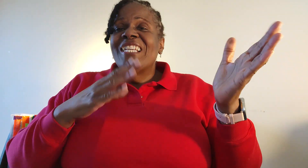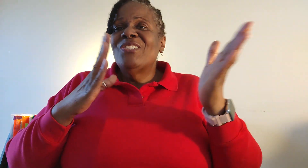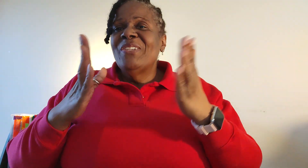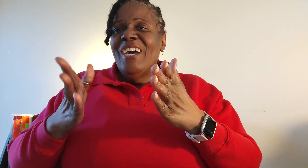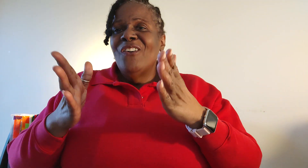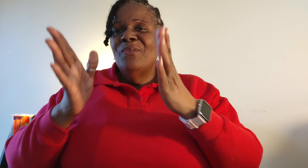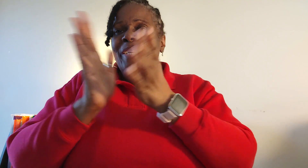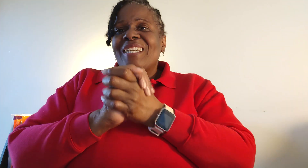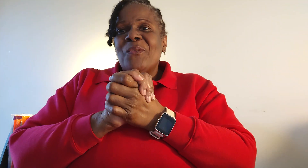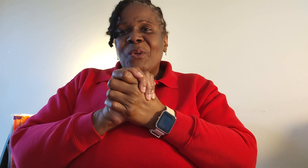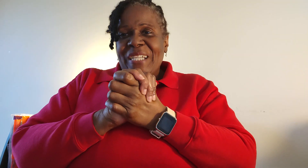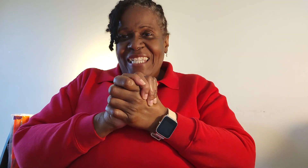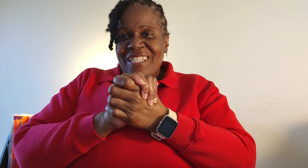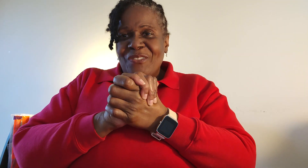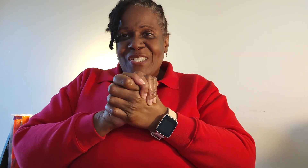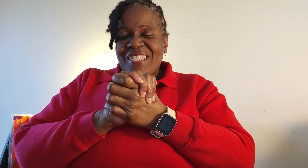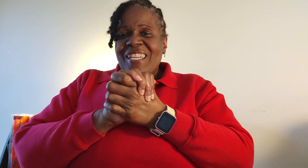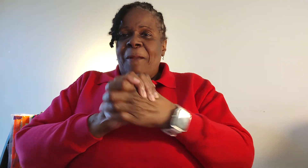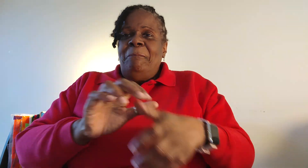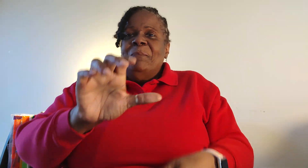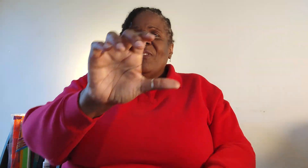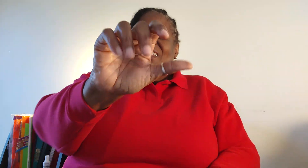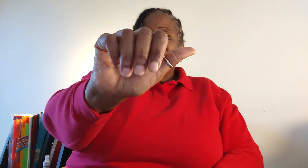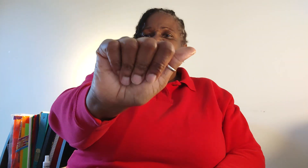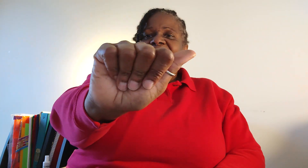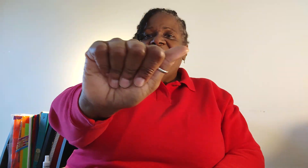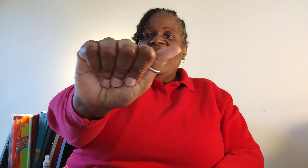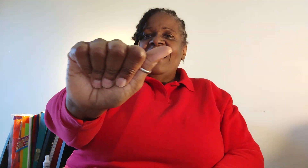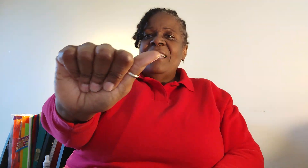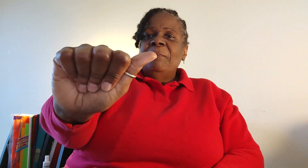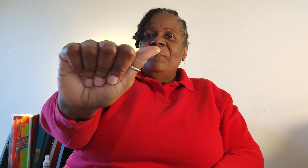do the alphabet and we'll end for today. A,